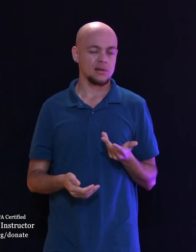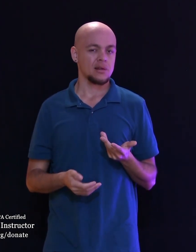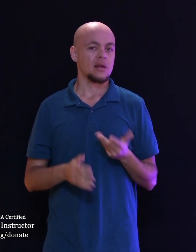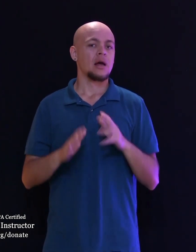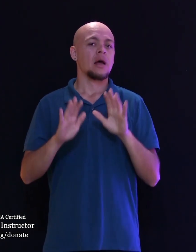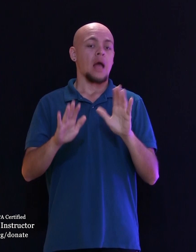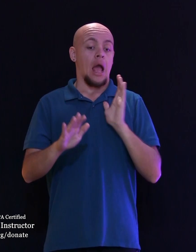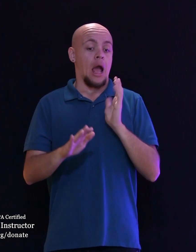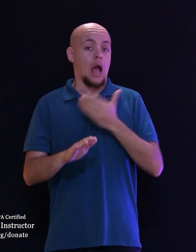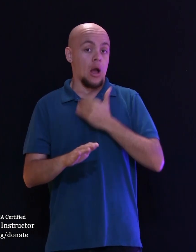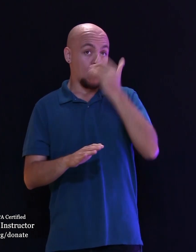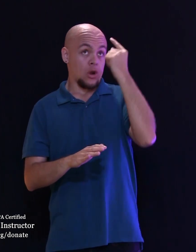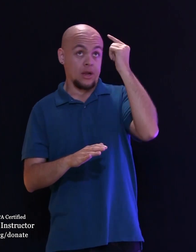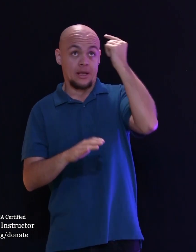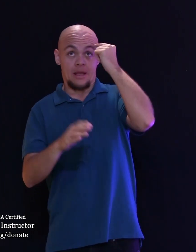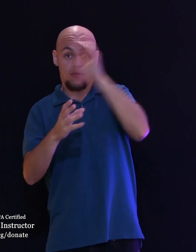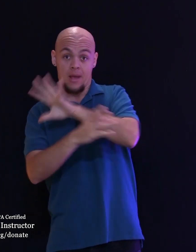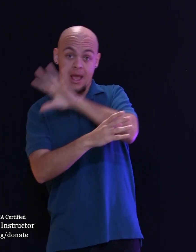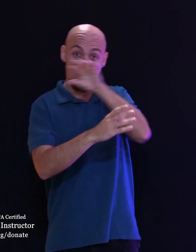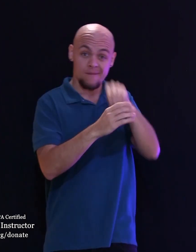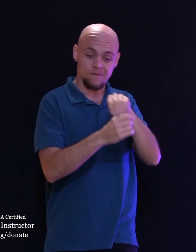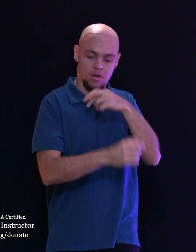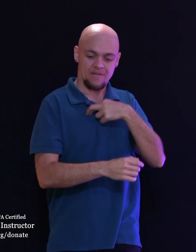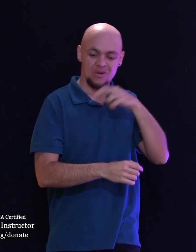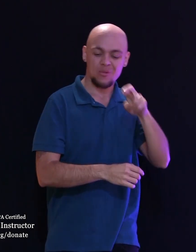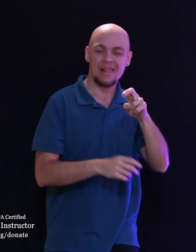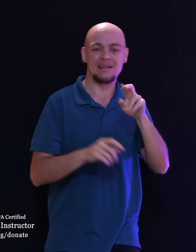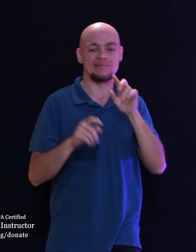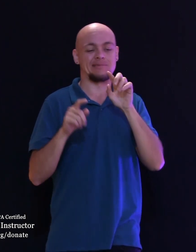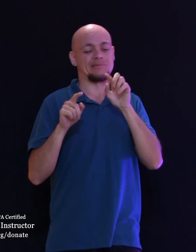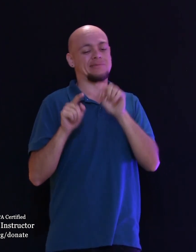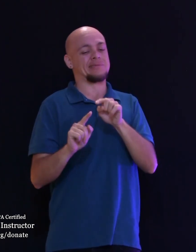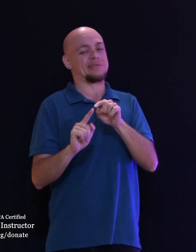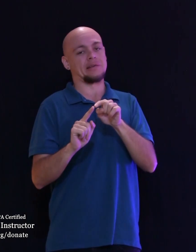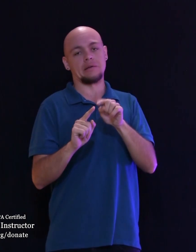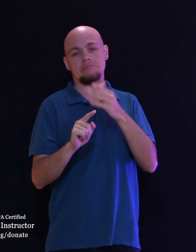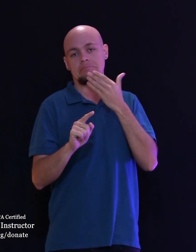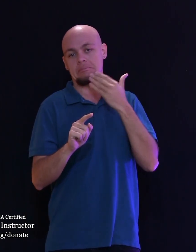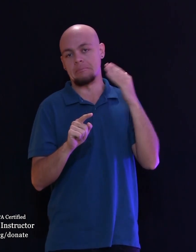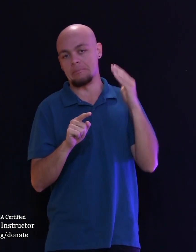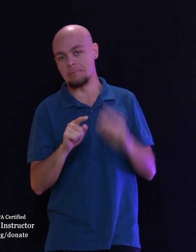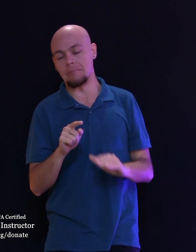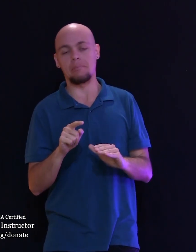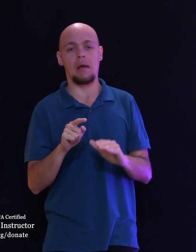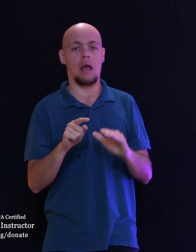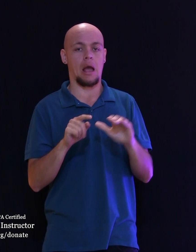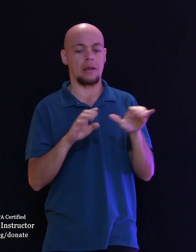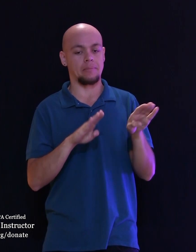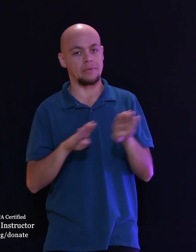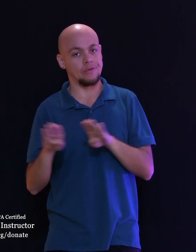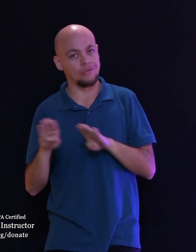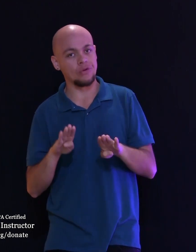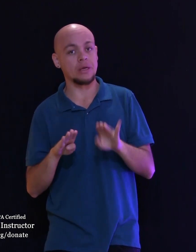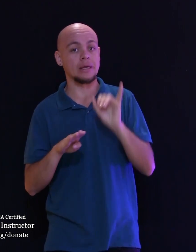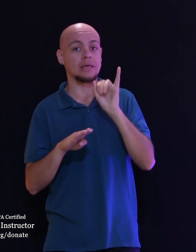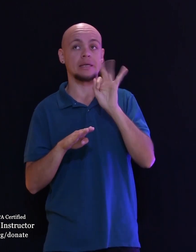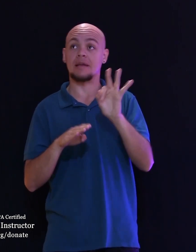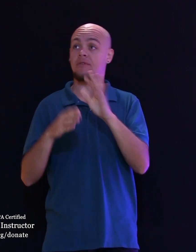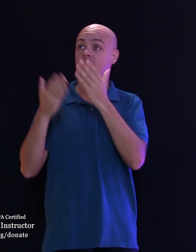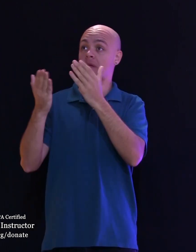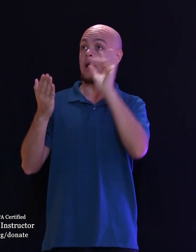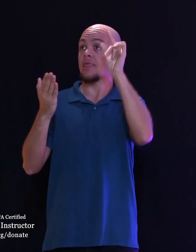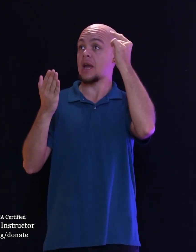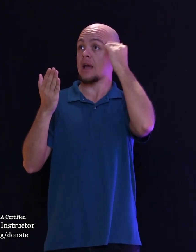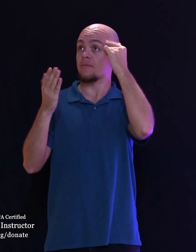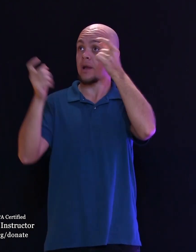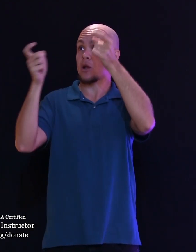See, getting our government involved in our religion is bad practice, because then whoever controls the government